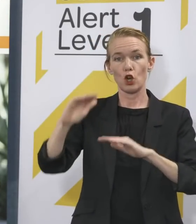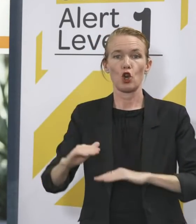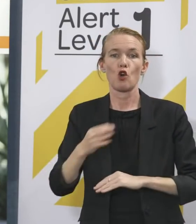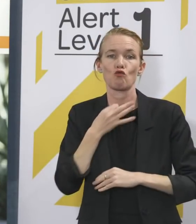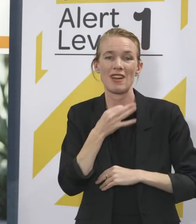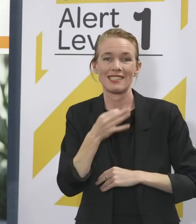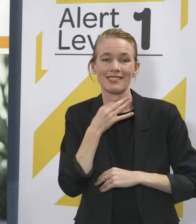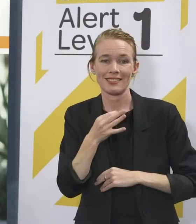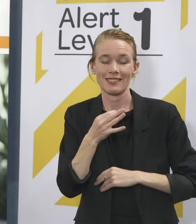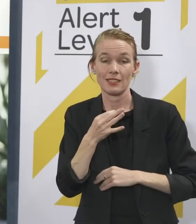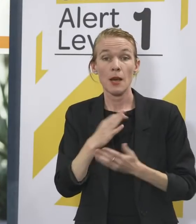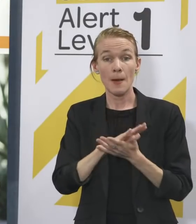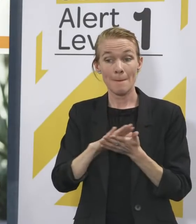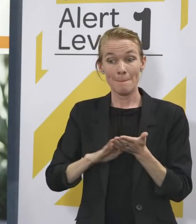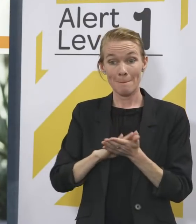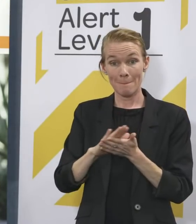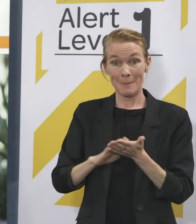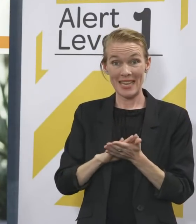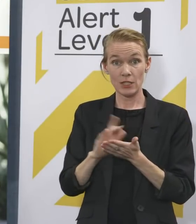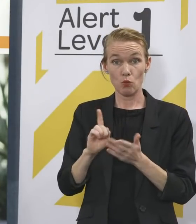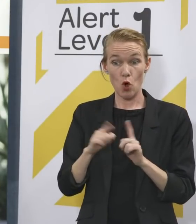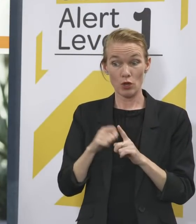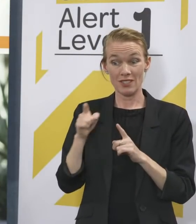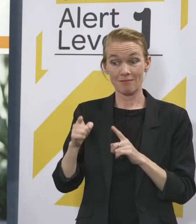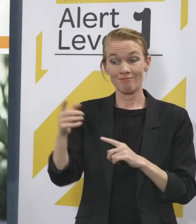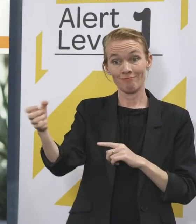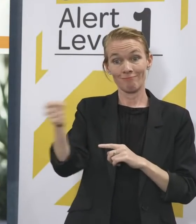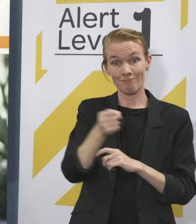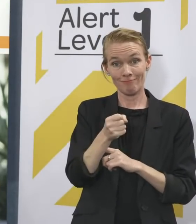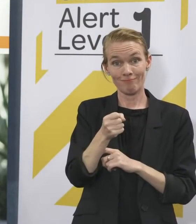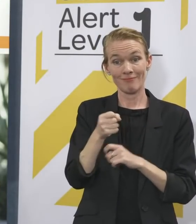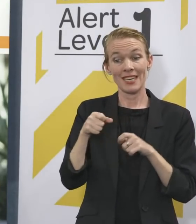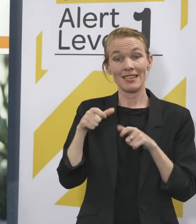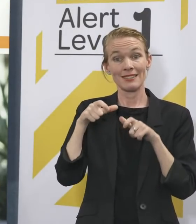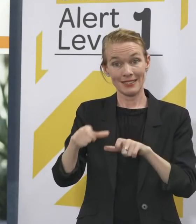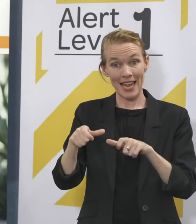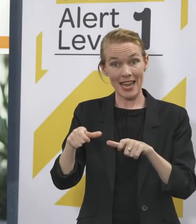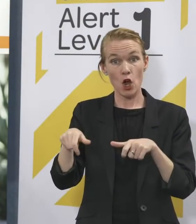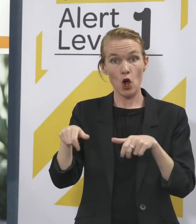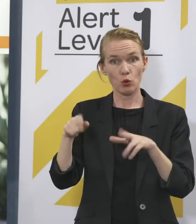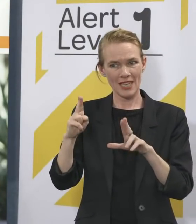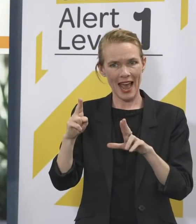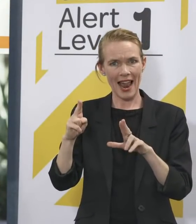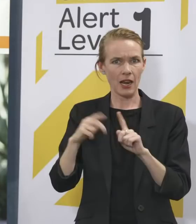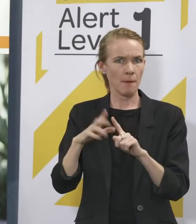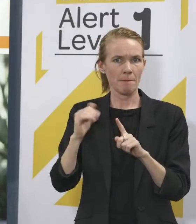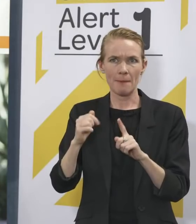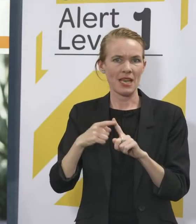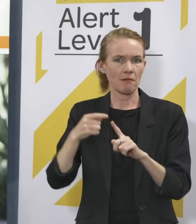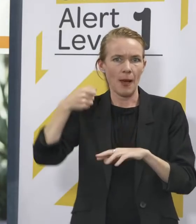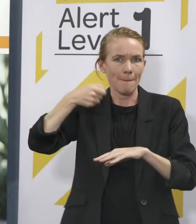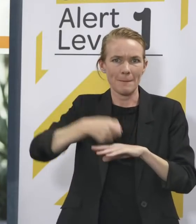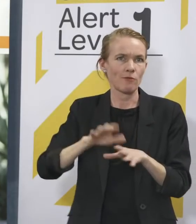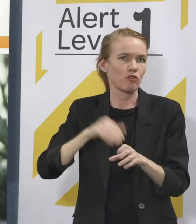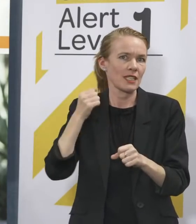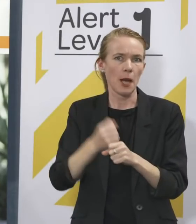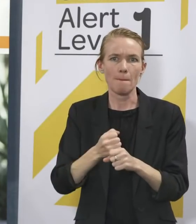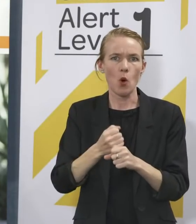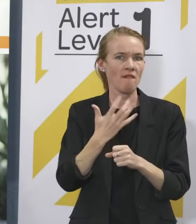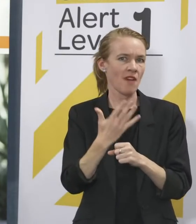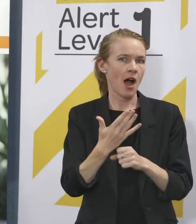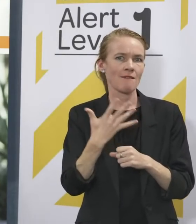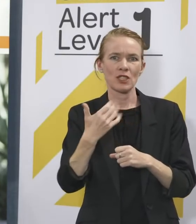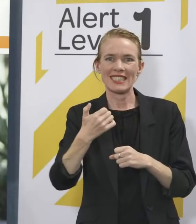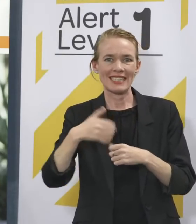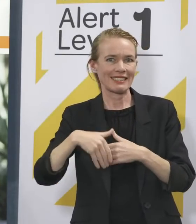include a mix of a minimum period in self-isolation and a negative test, and a high level of confidence about